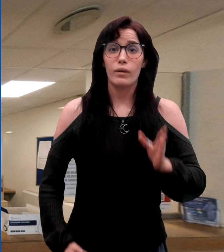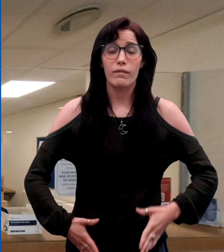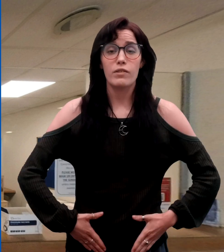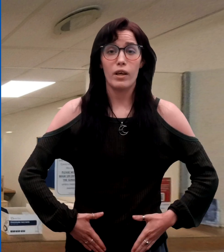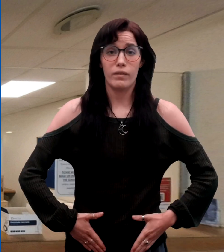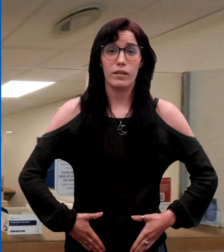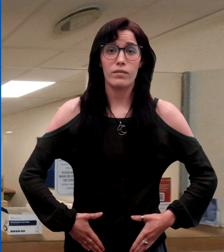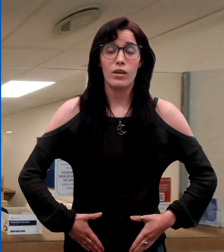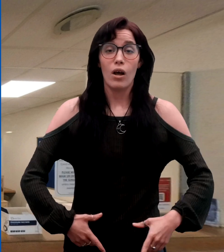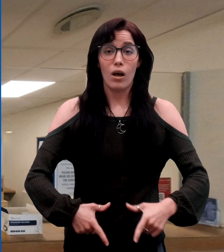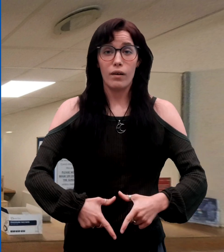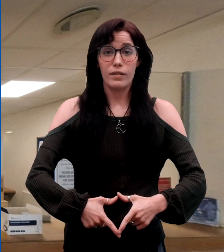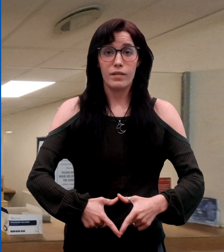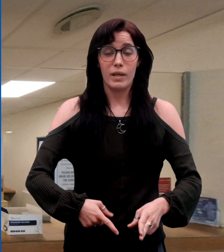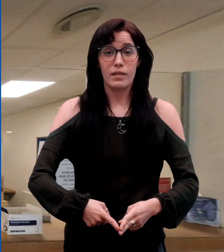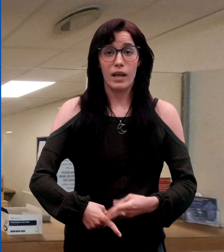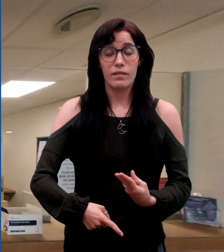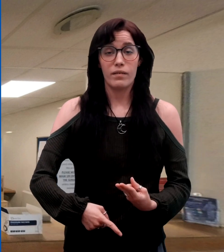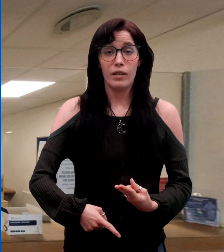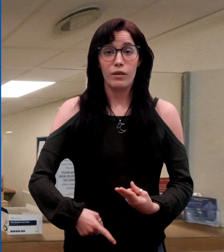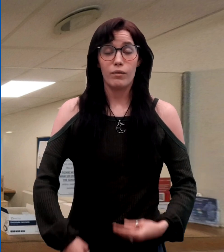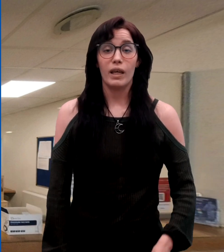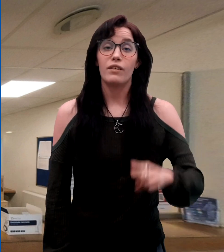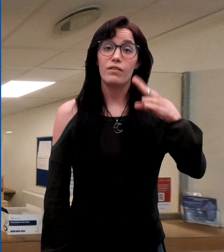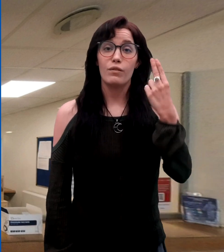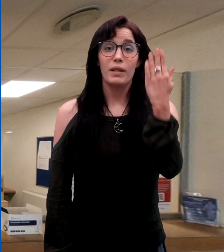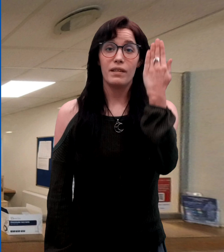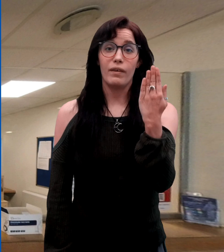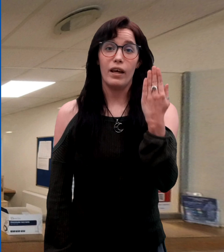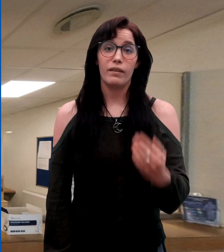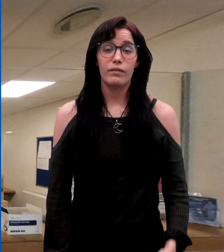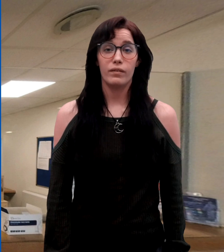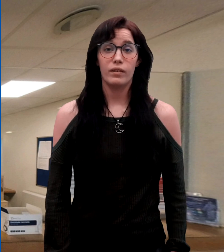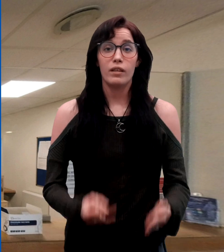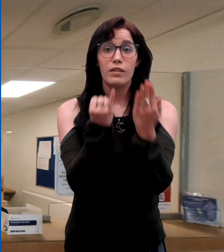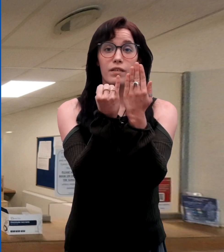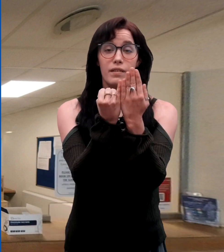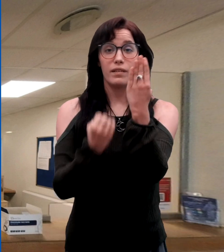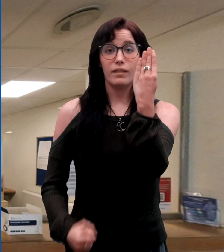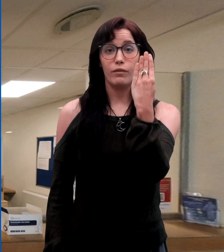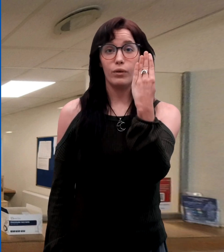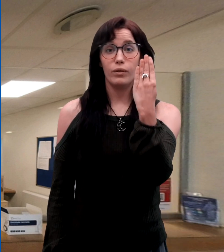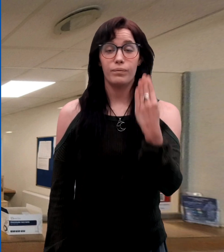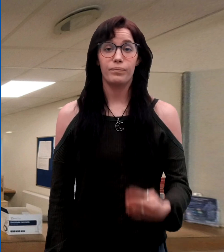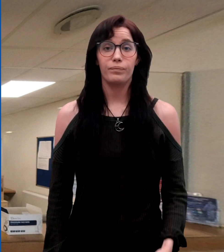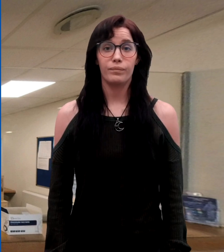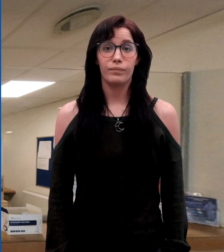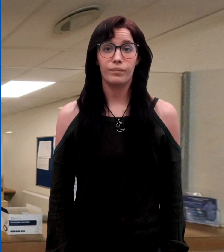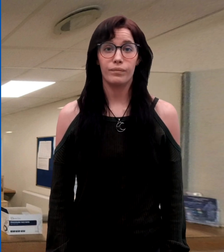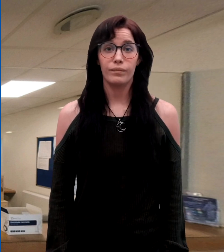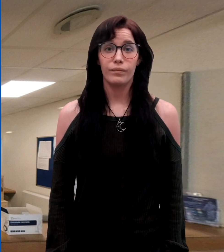People who have a cervix are offered a smear test from the ages of 25 to 64.